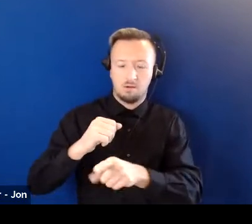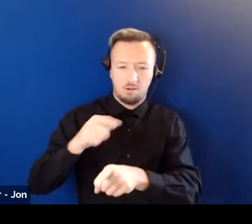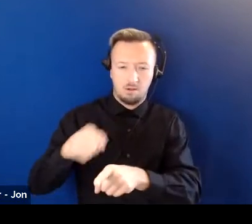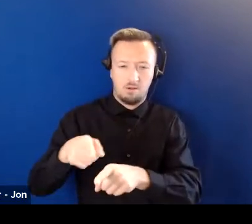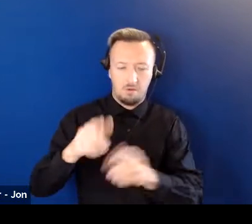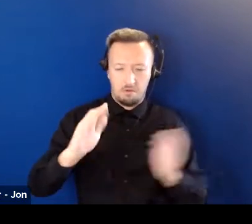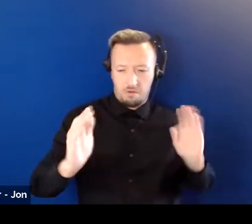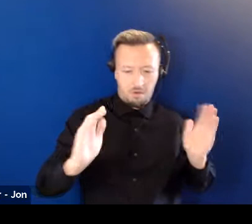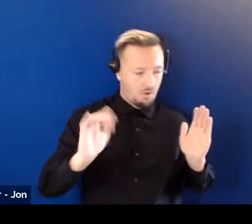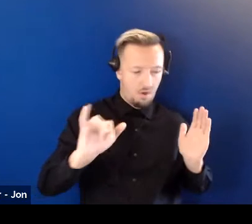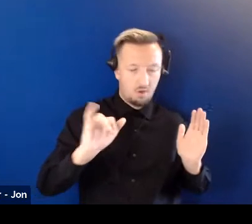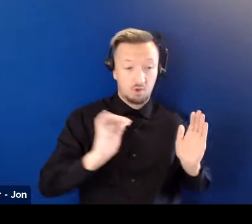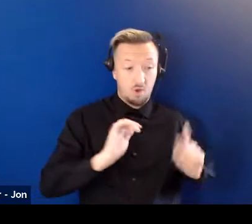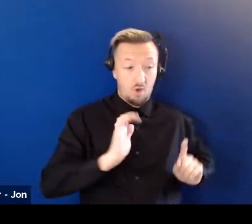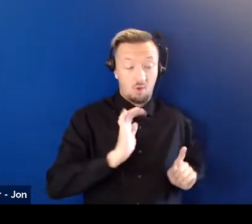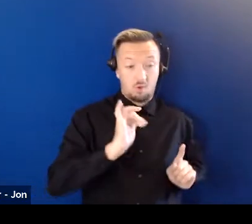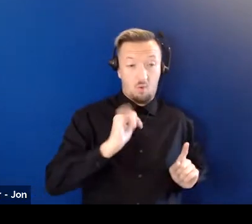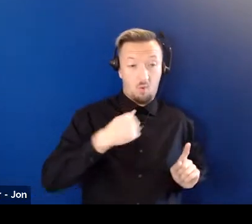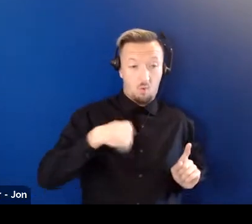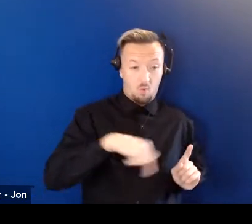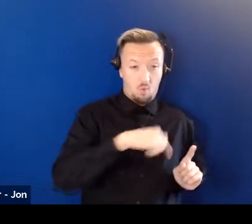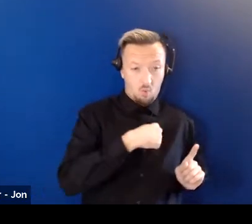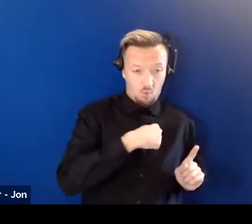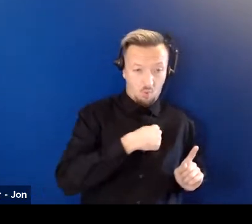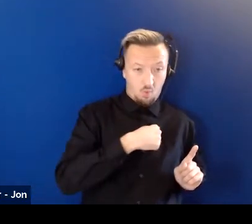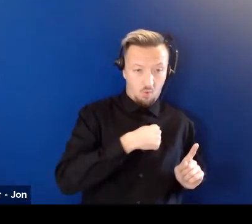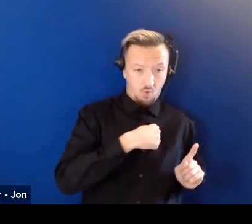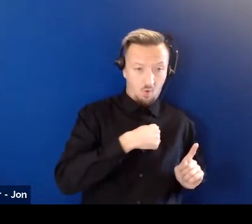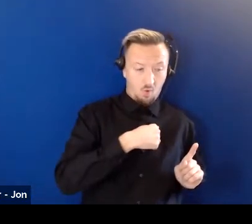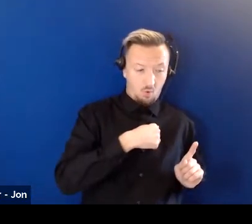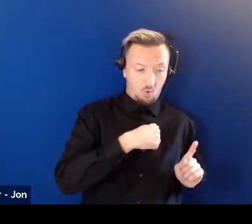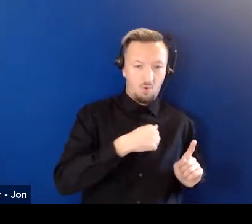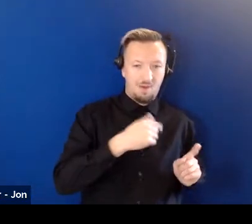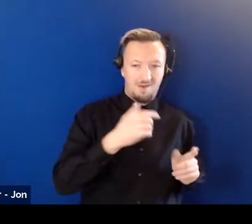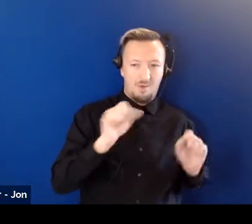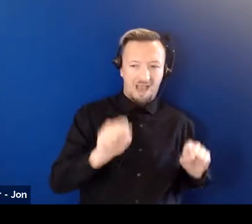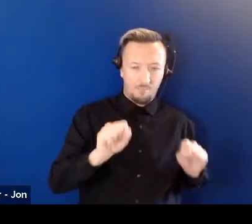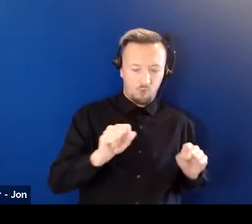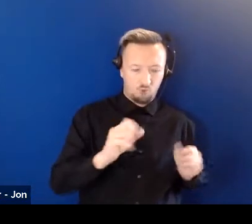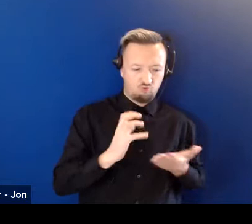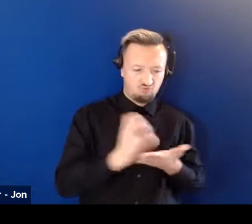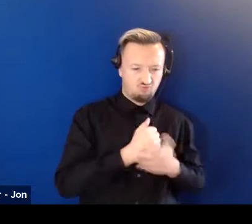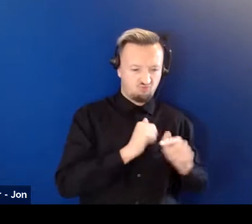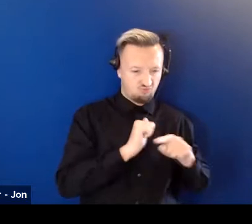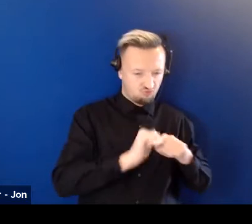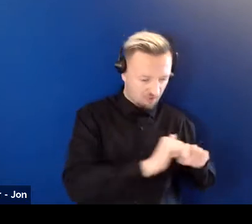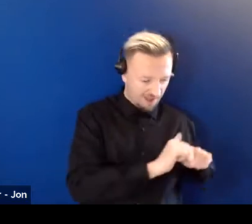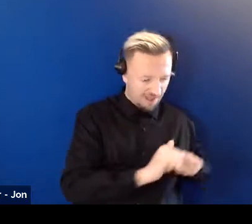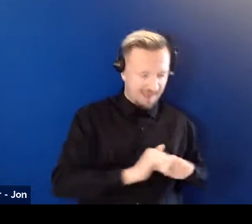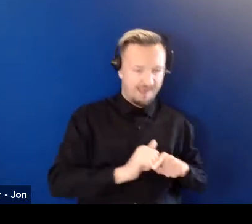our center to take a deliberate approach to getting training for our staff to build the capacity so that